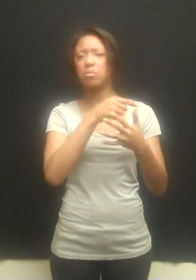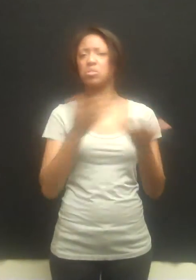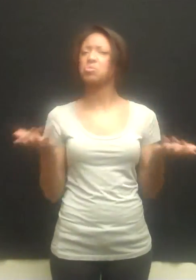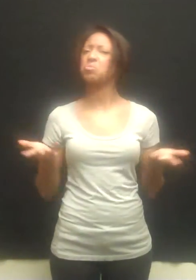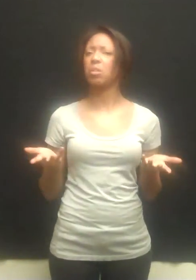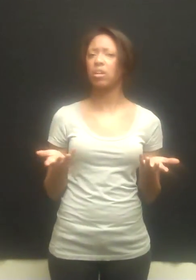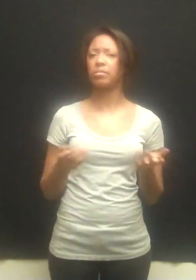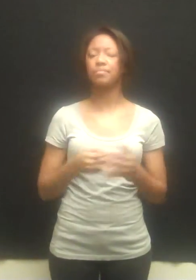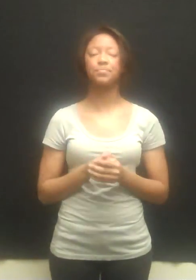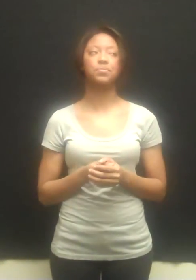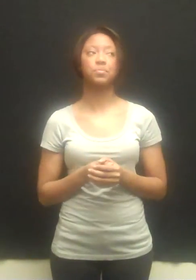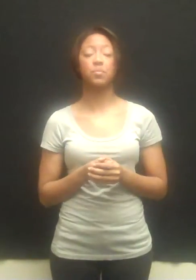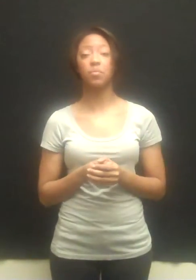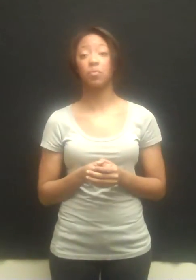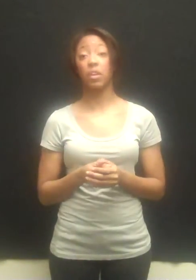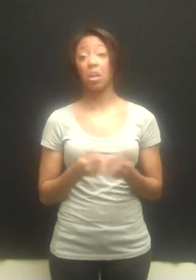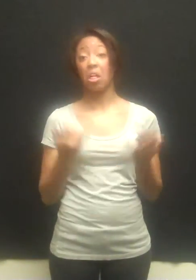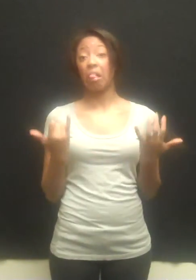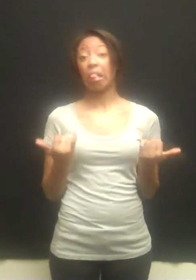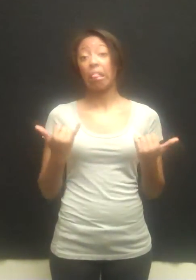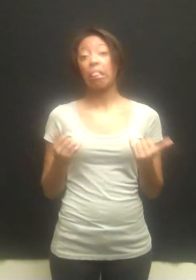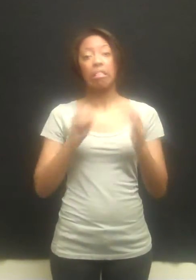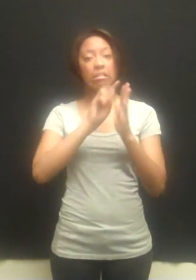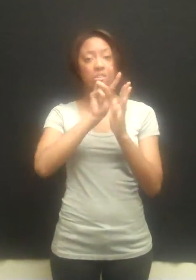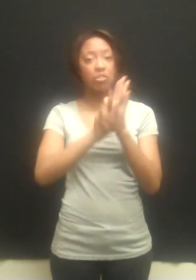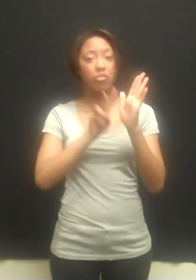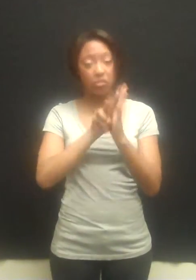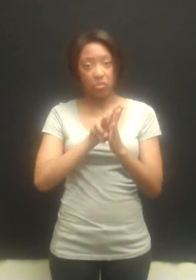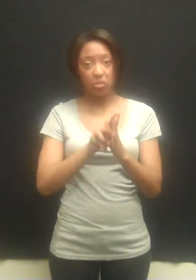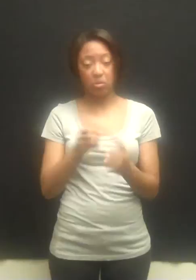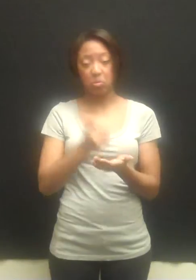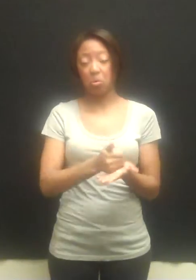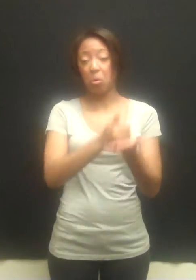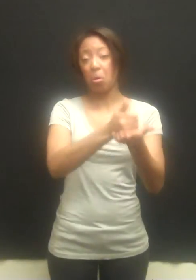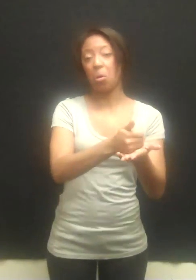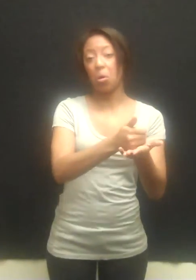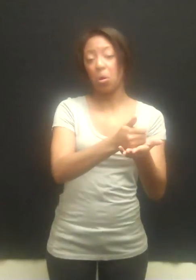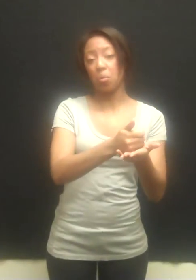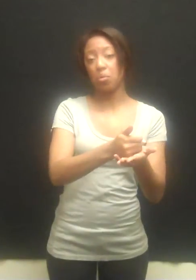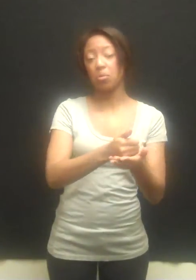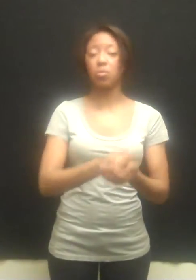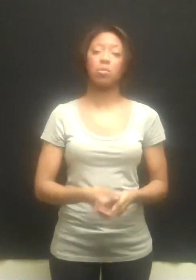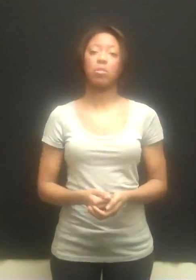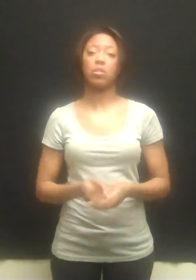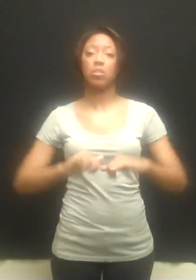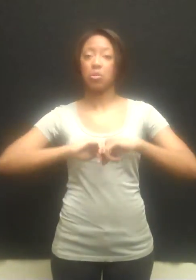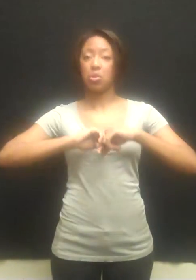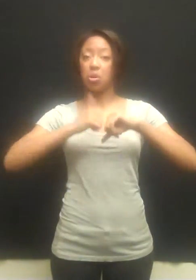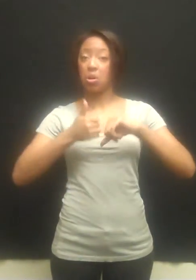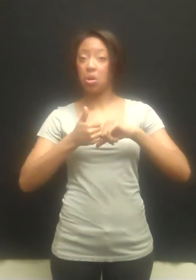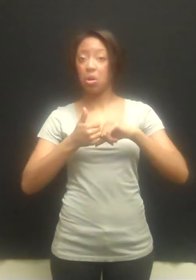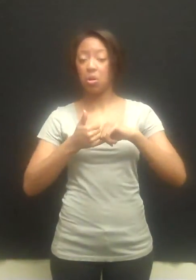This video will help you understand how to inform and recommend to the company the types of accommodations and needs to best suit